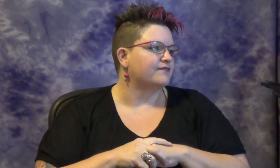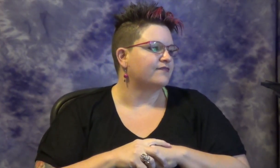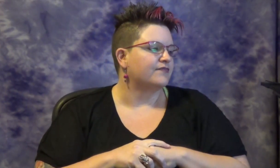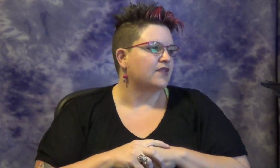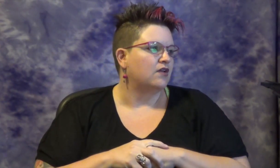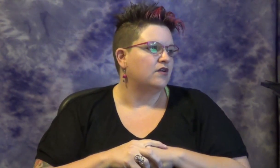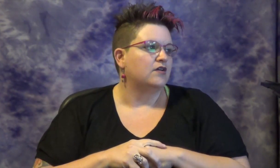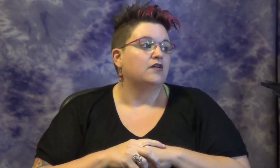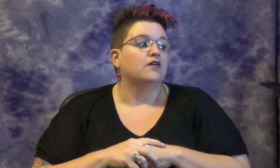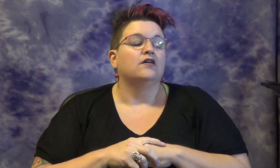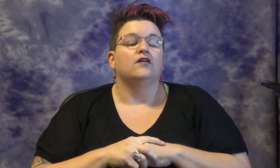convoluted.